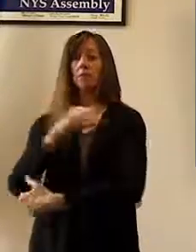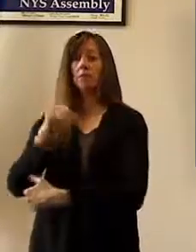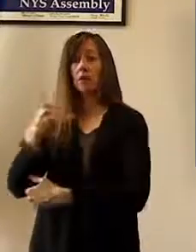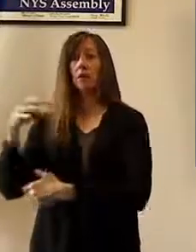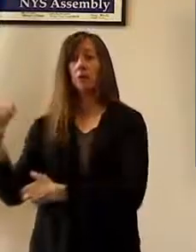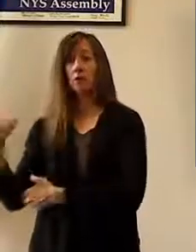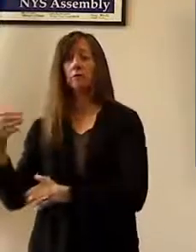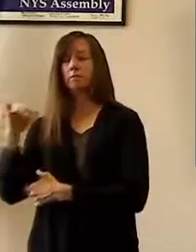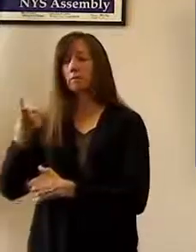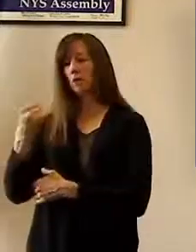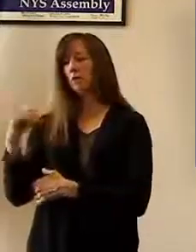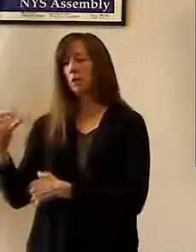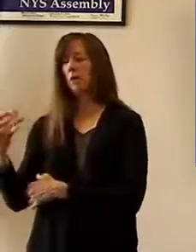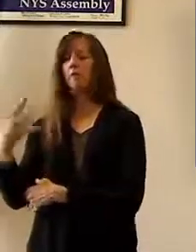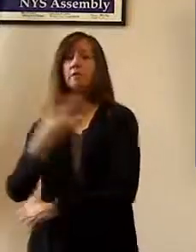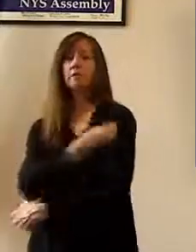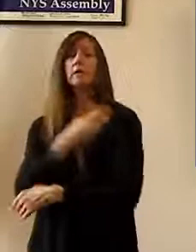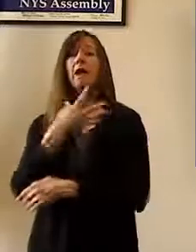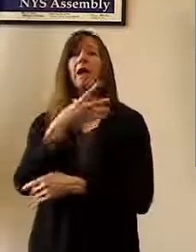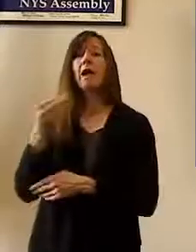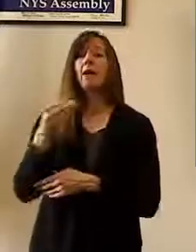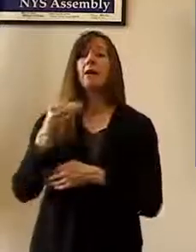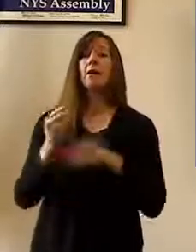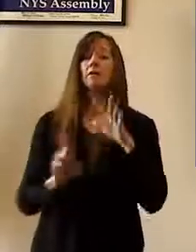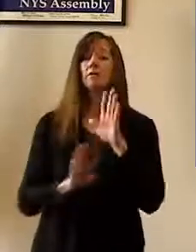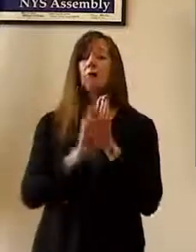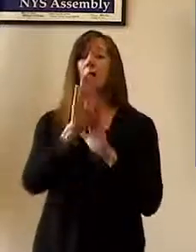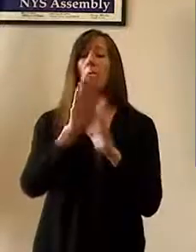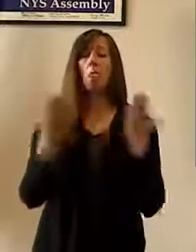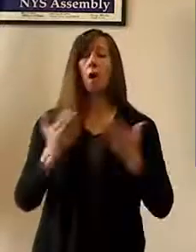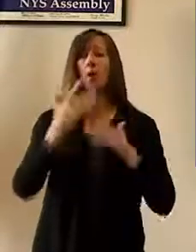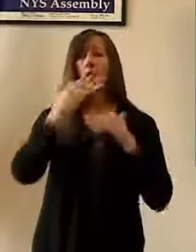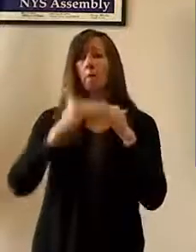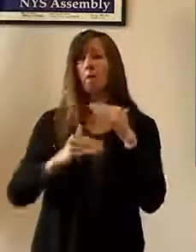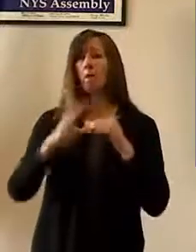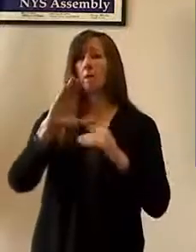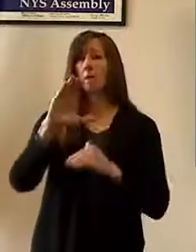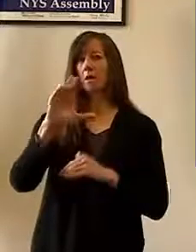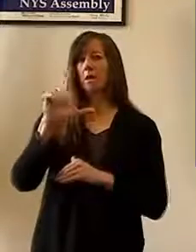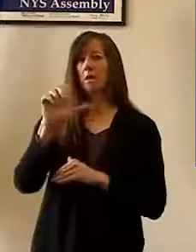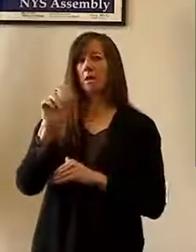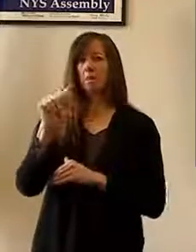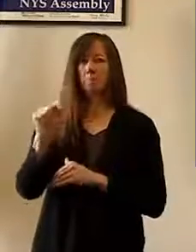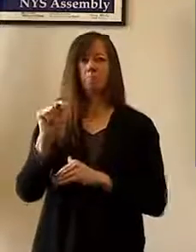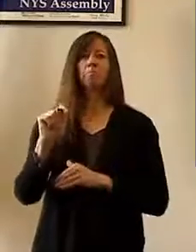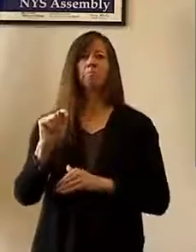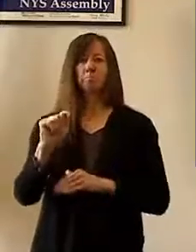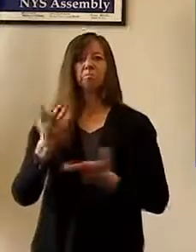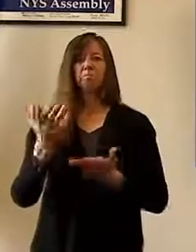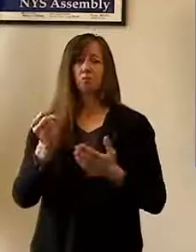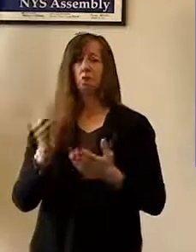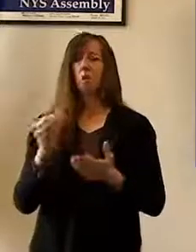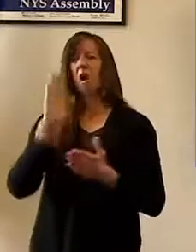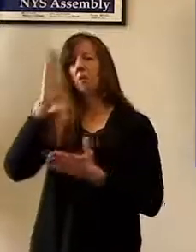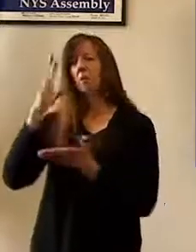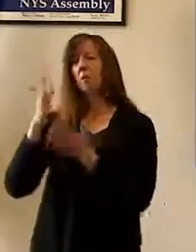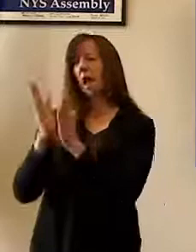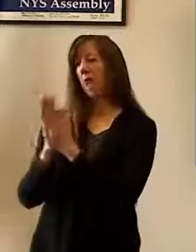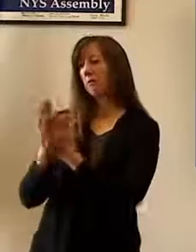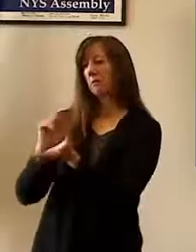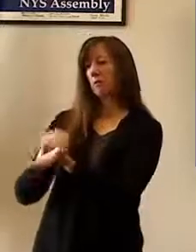received the Johnson & Johnson vaccine. I'll have Dr. Wythian talk a little bit about that in a moment, but you should know